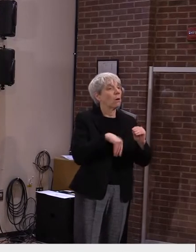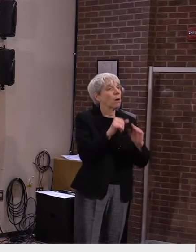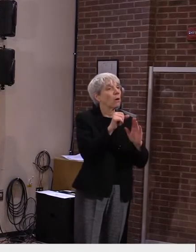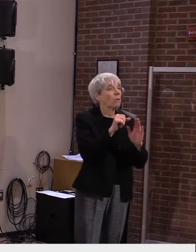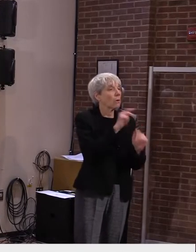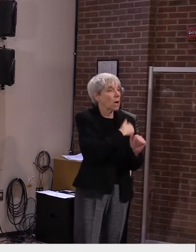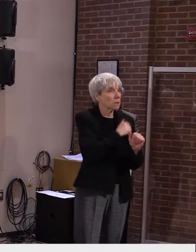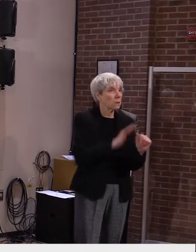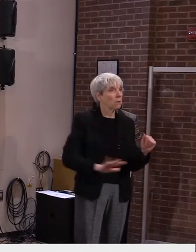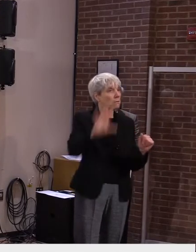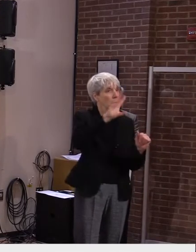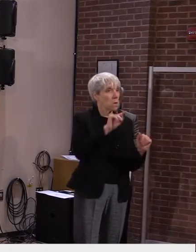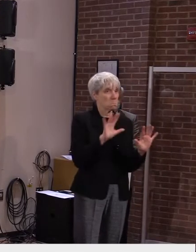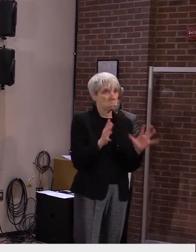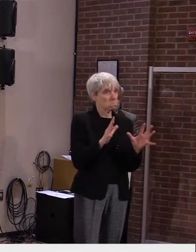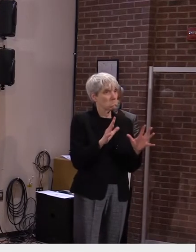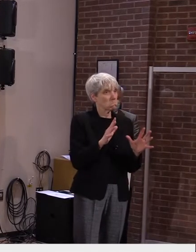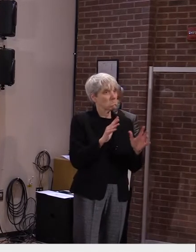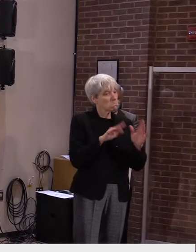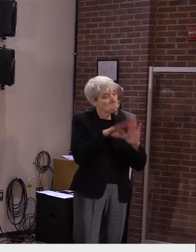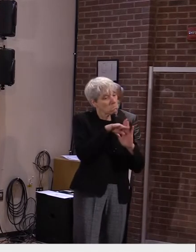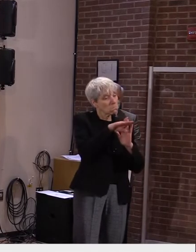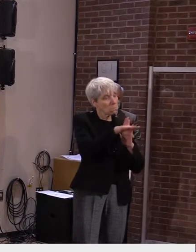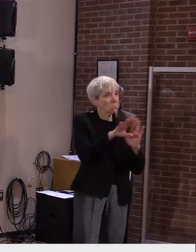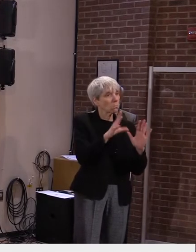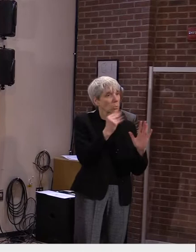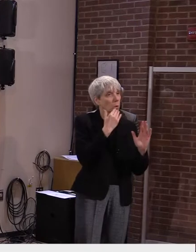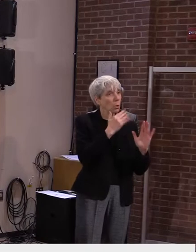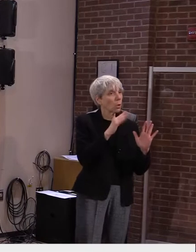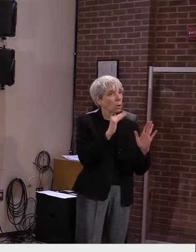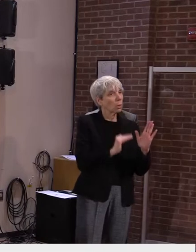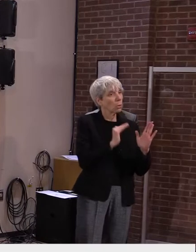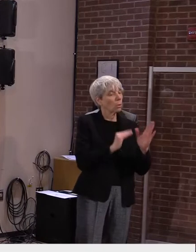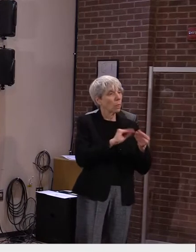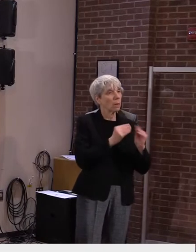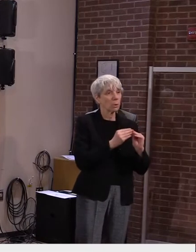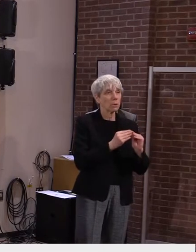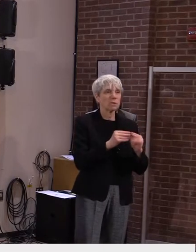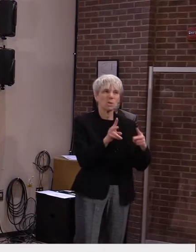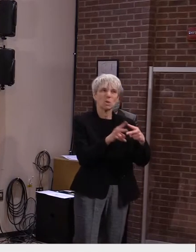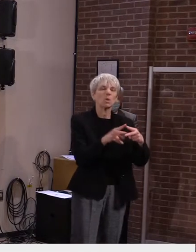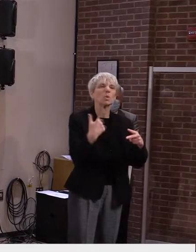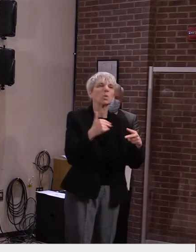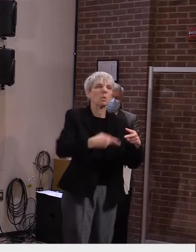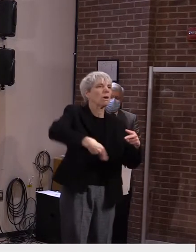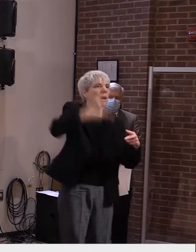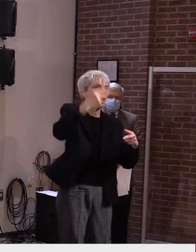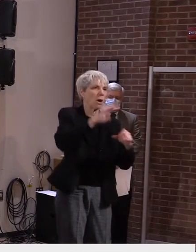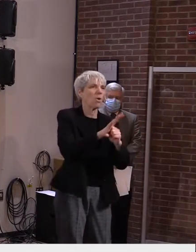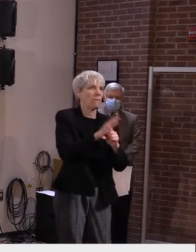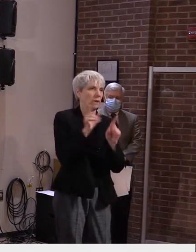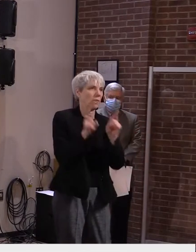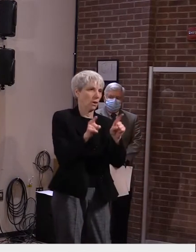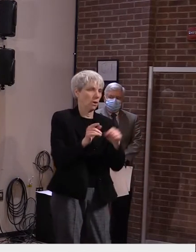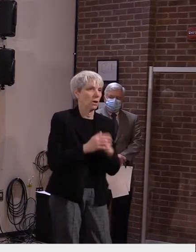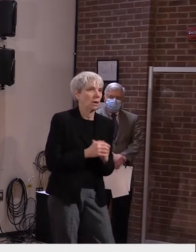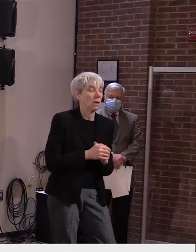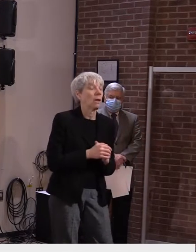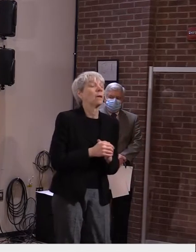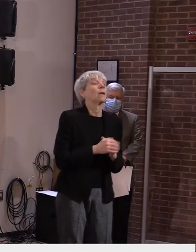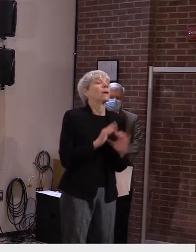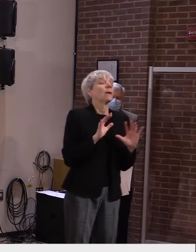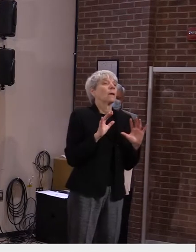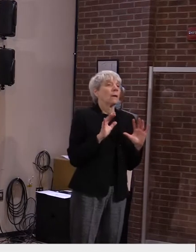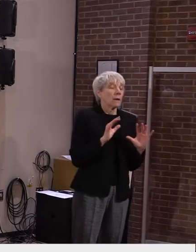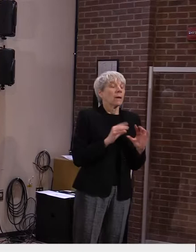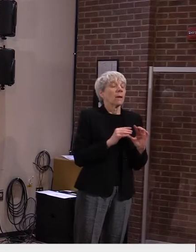are actually doing pretty well, and their numbers are very low. We don't know how many of the cases at this point,